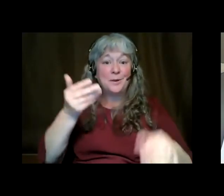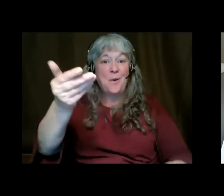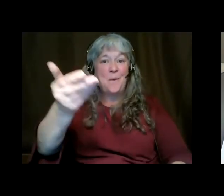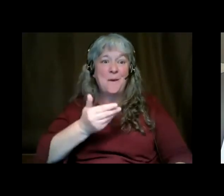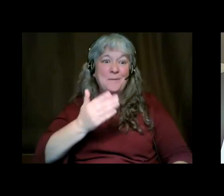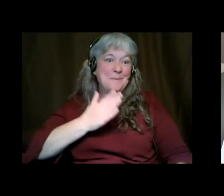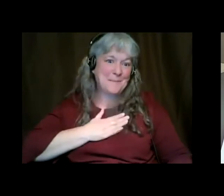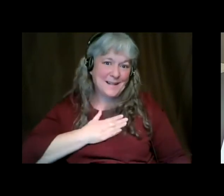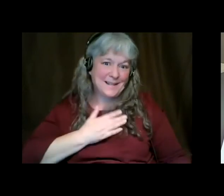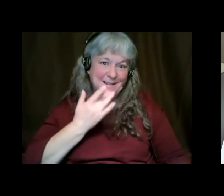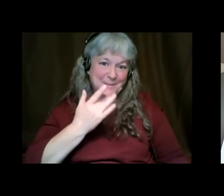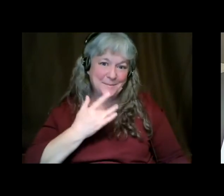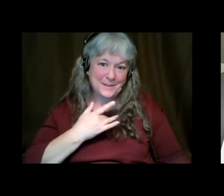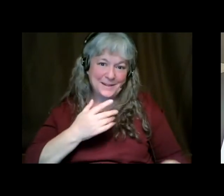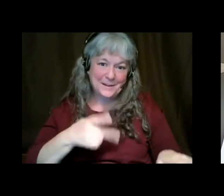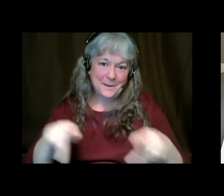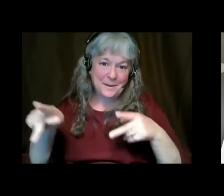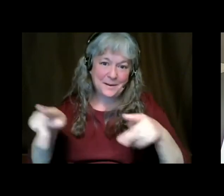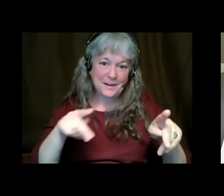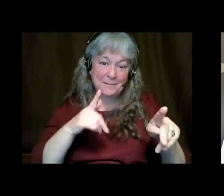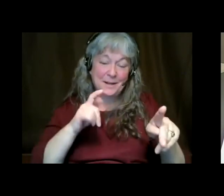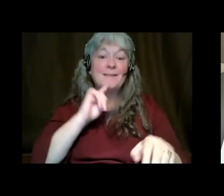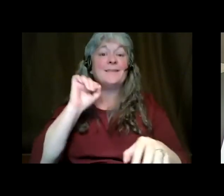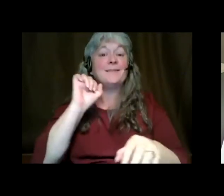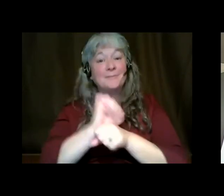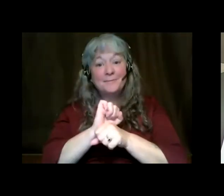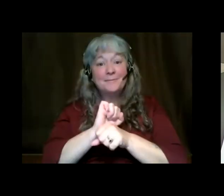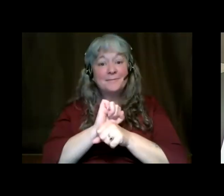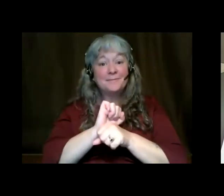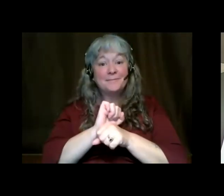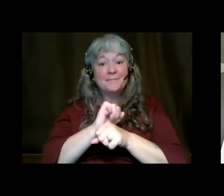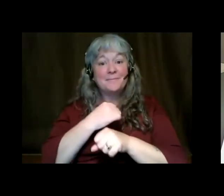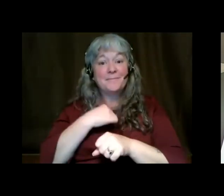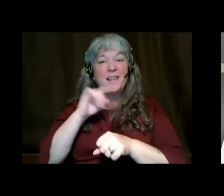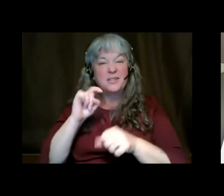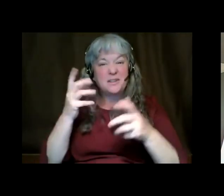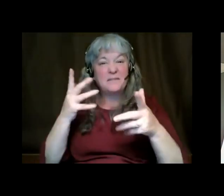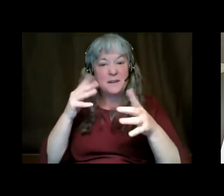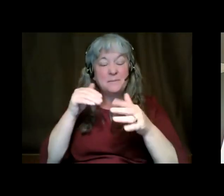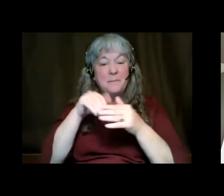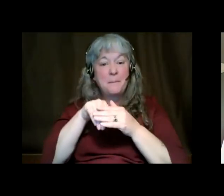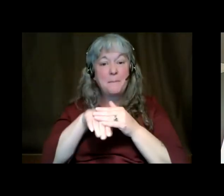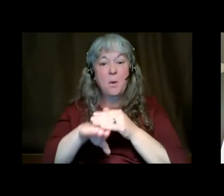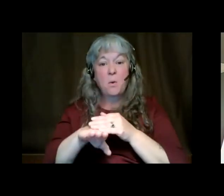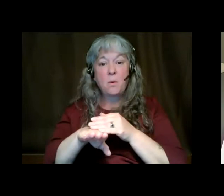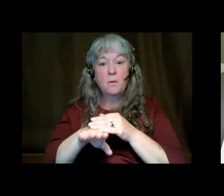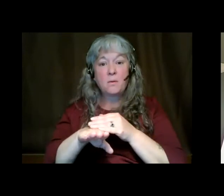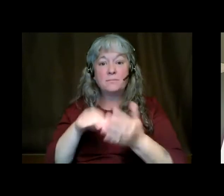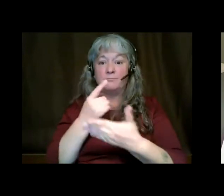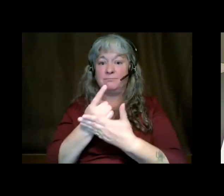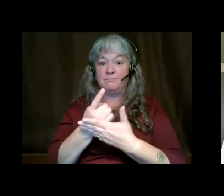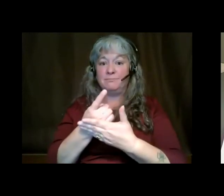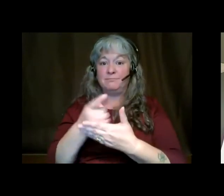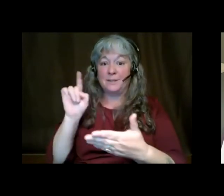party, because in actuality, I should have been born last week.